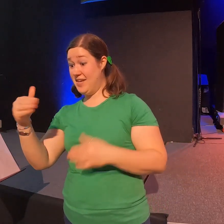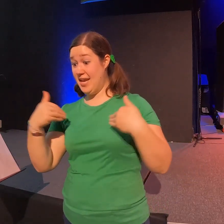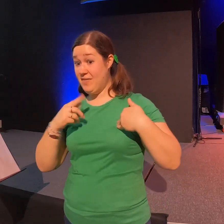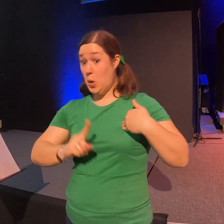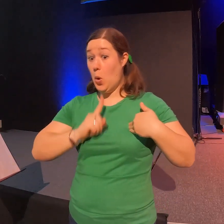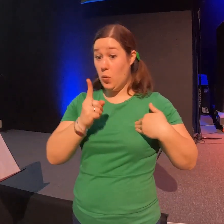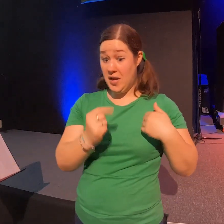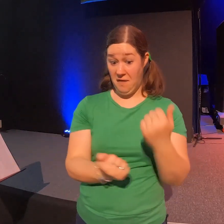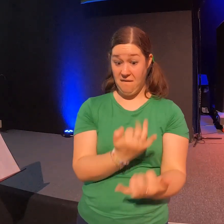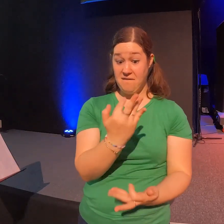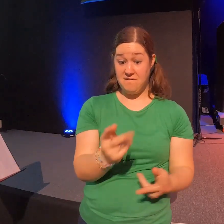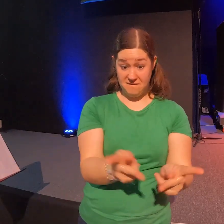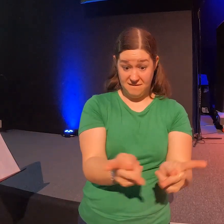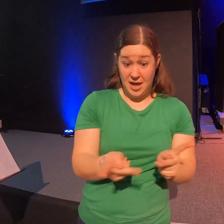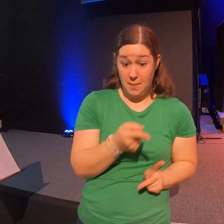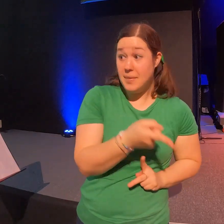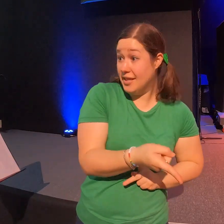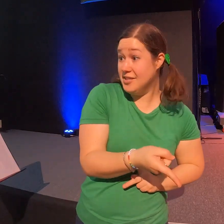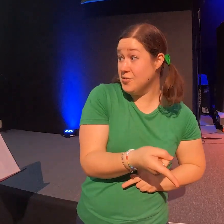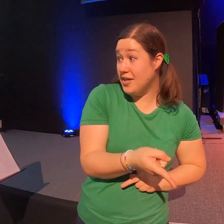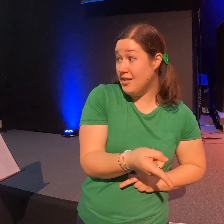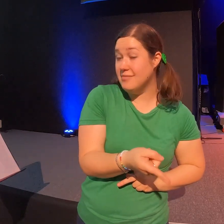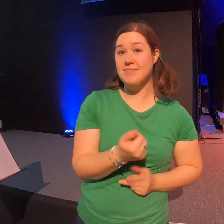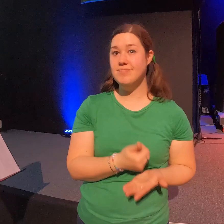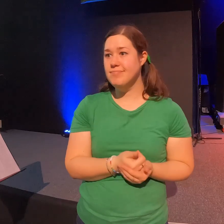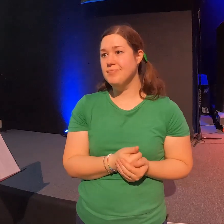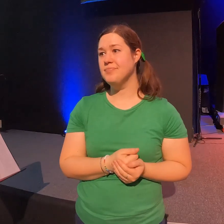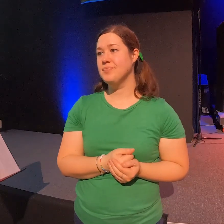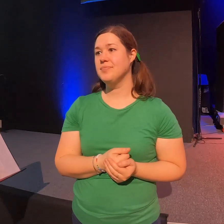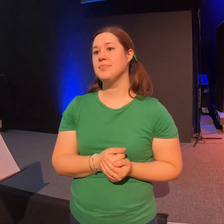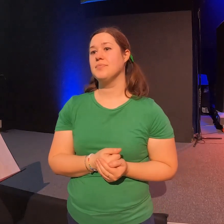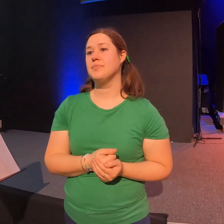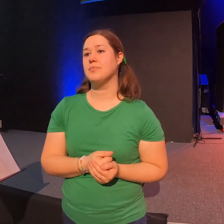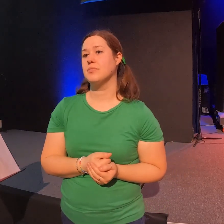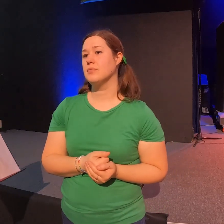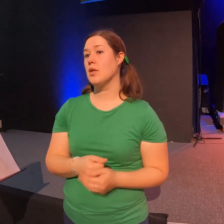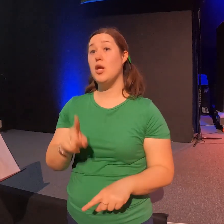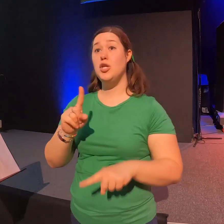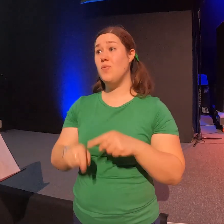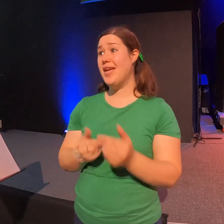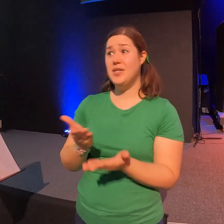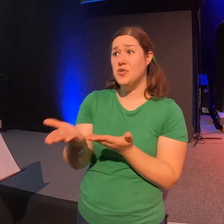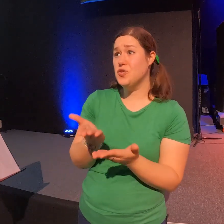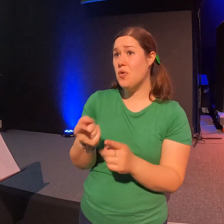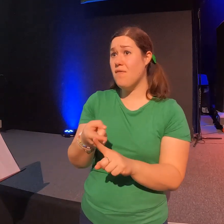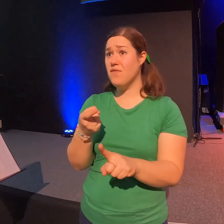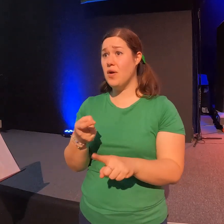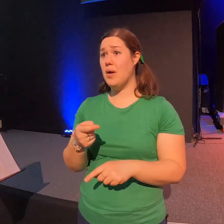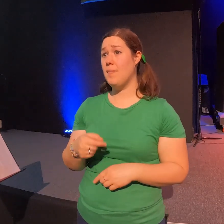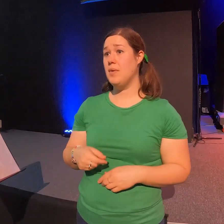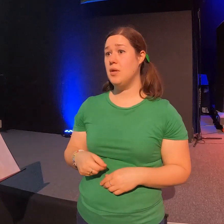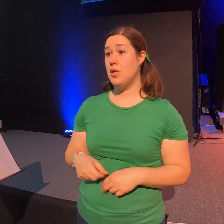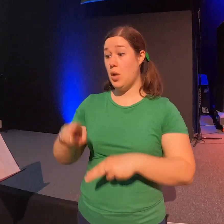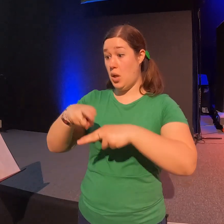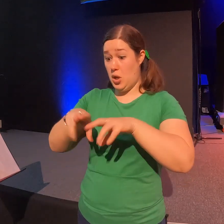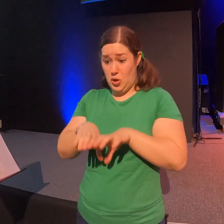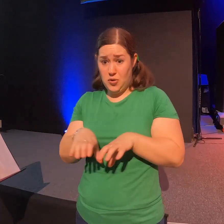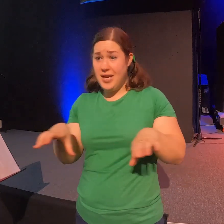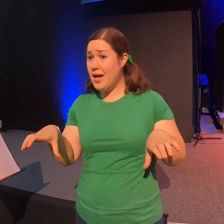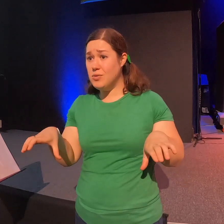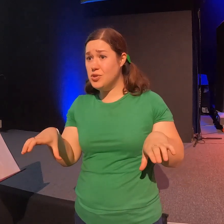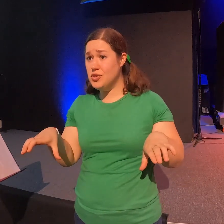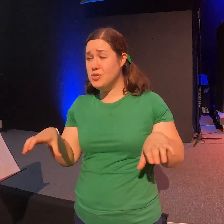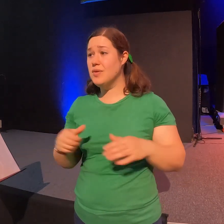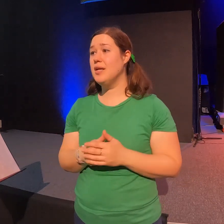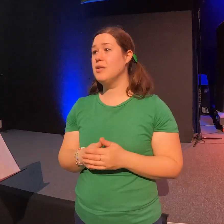You can't serve from your sofa. You can't be part of the community of faith from your sofa. Christians, we don't consume,